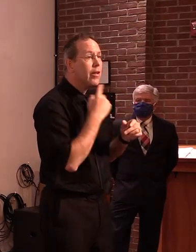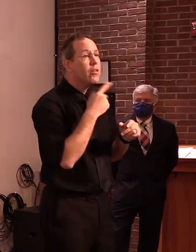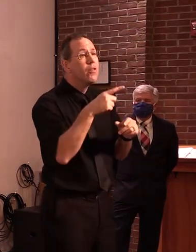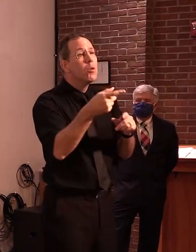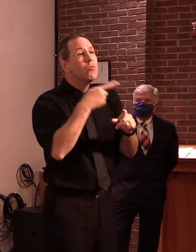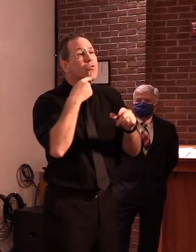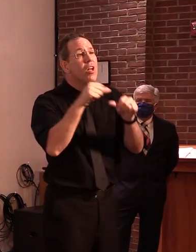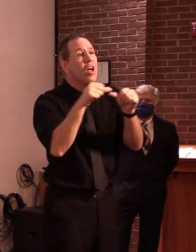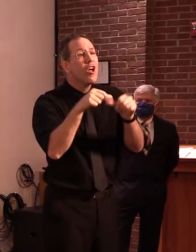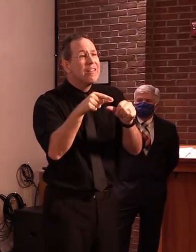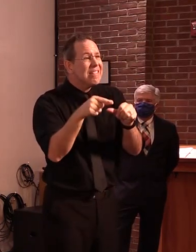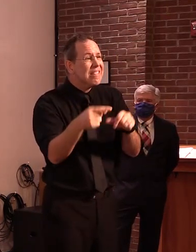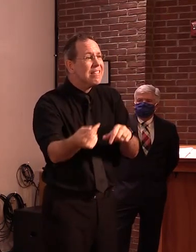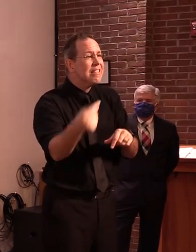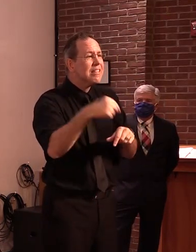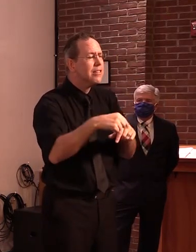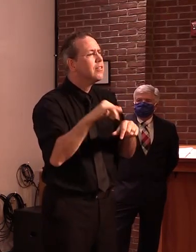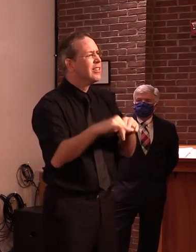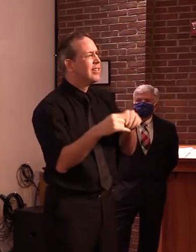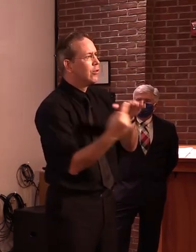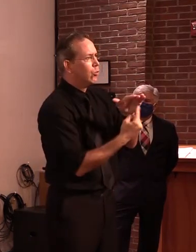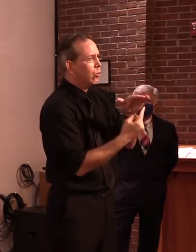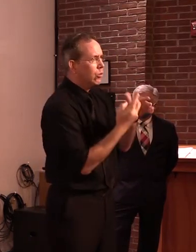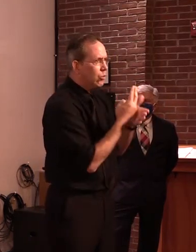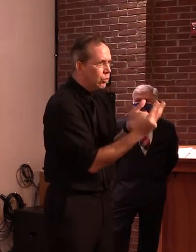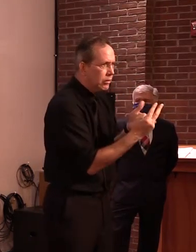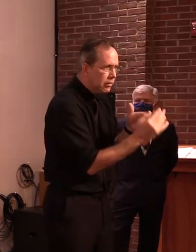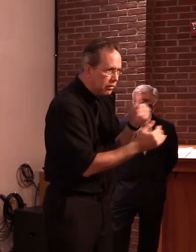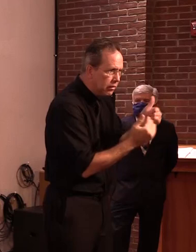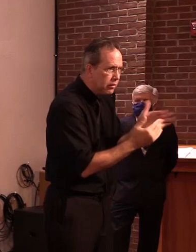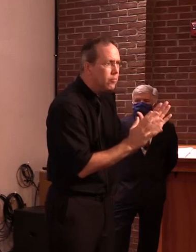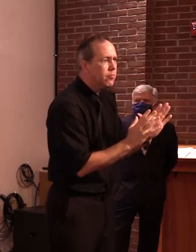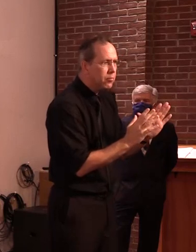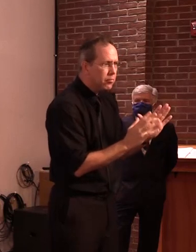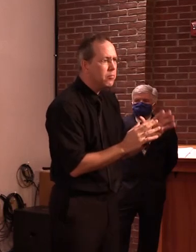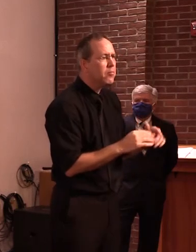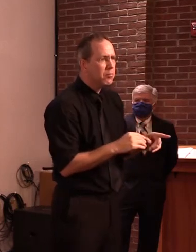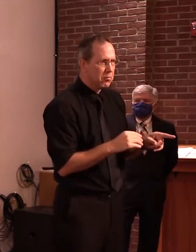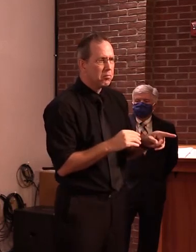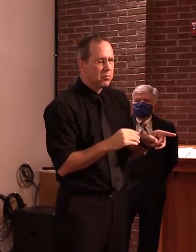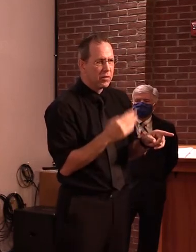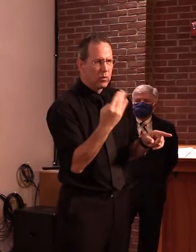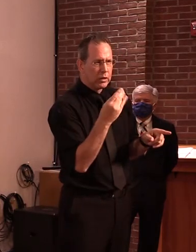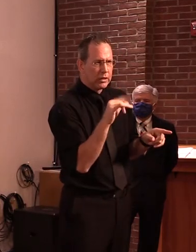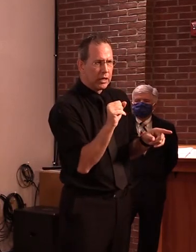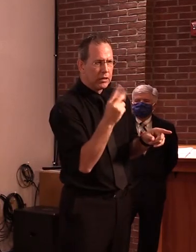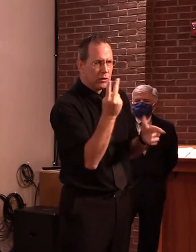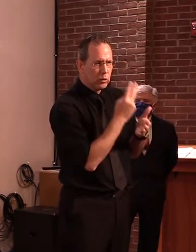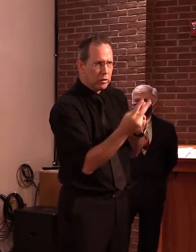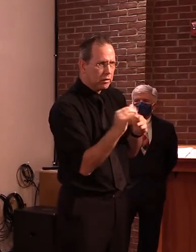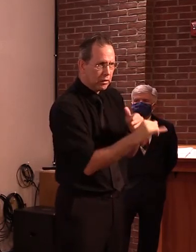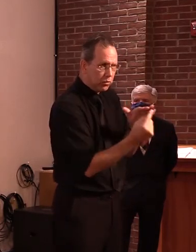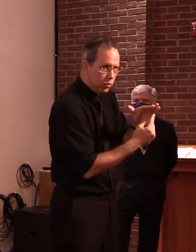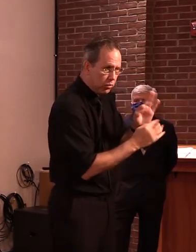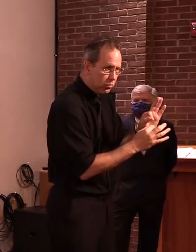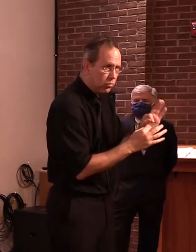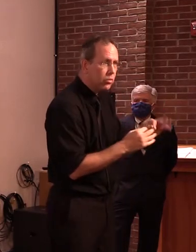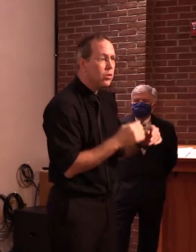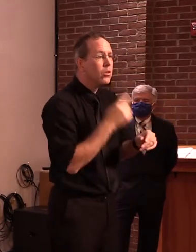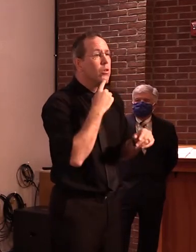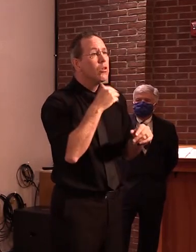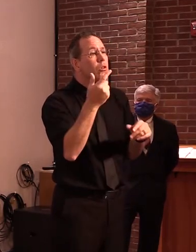of the green from the area is going to be important. And I know that the colleges, in speaking with